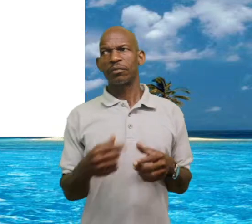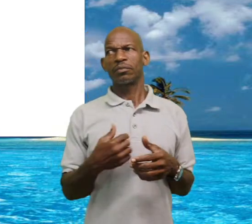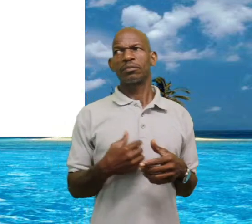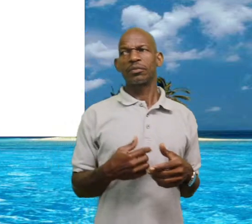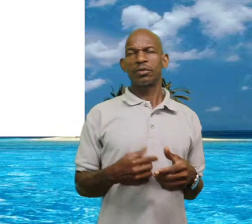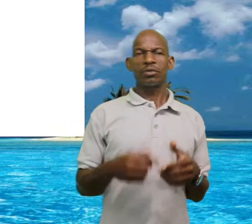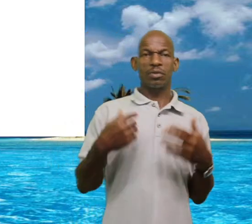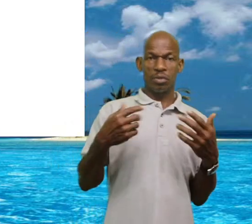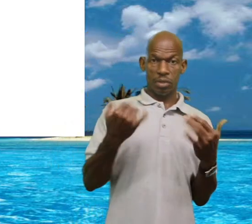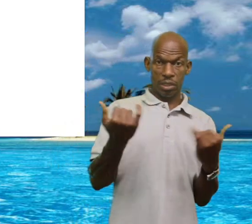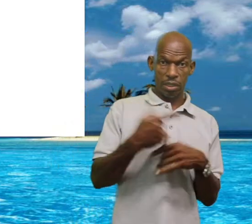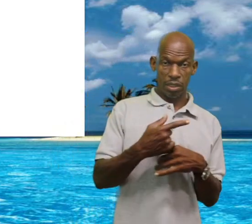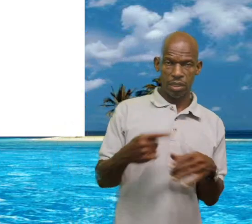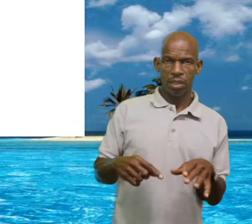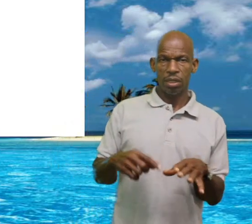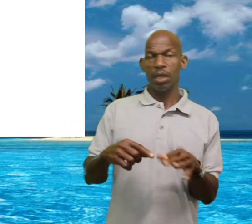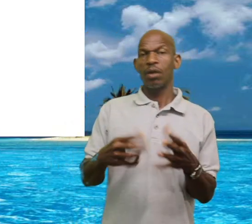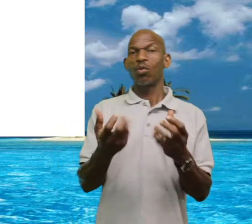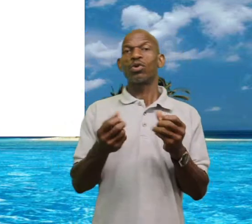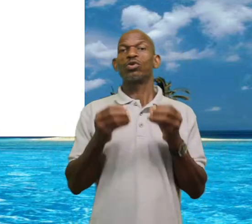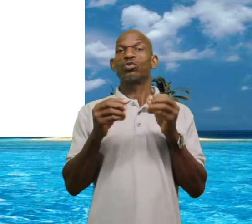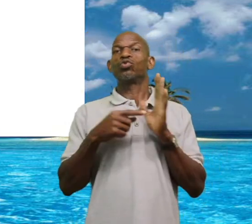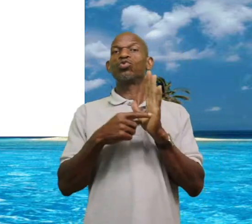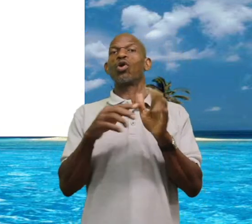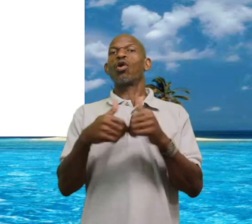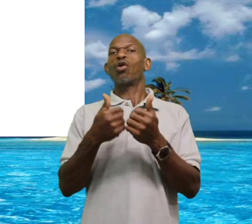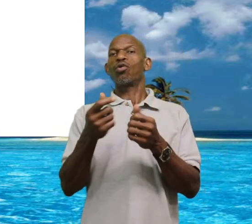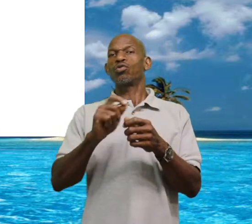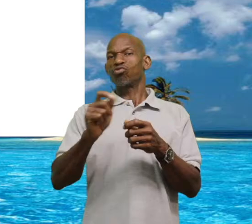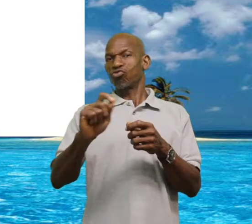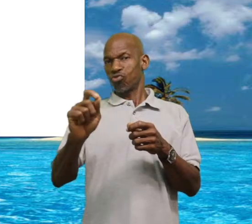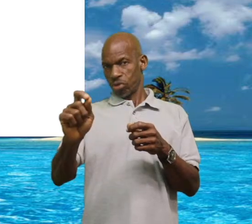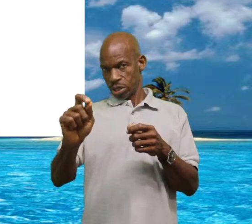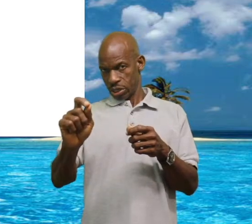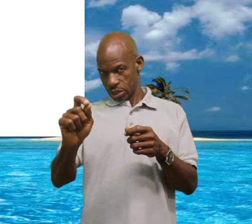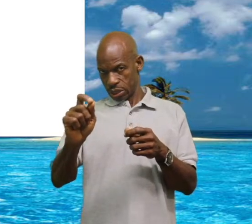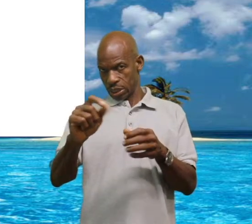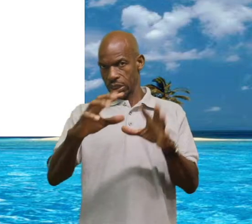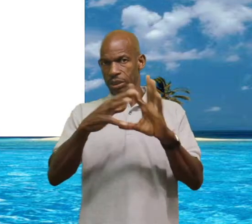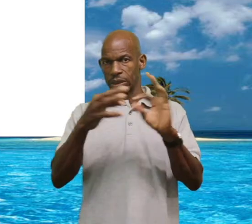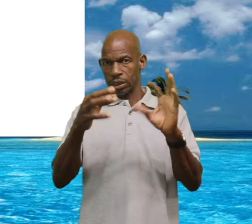noun, verb, and the sentence ends with an adjective.